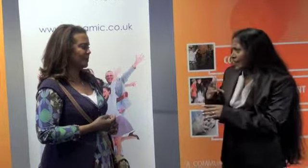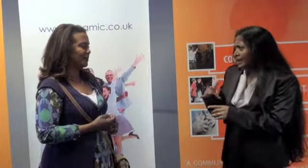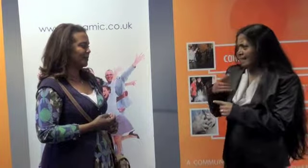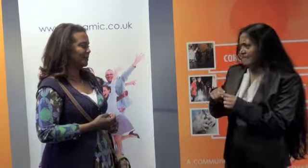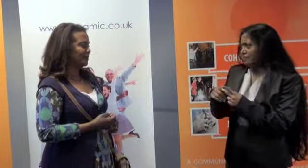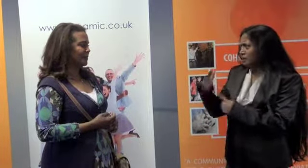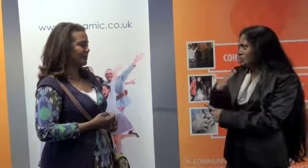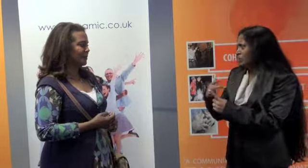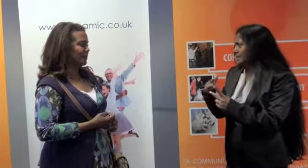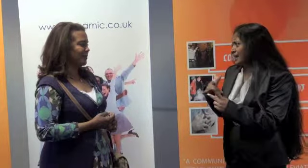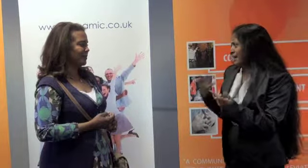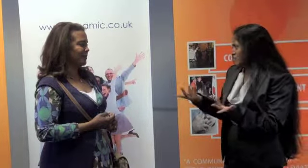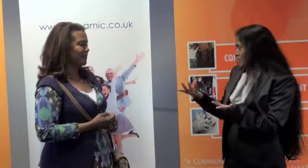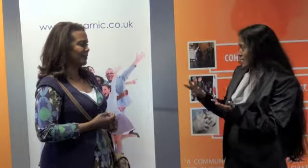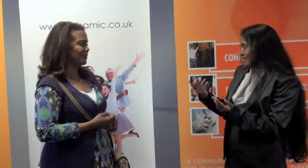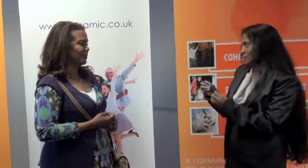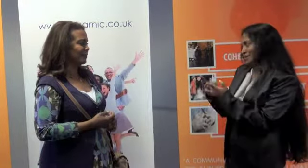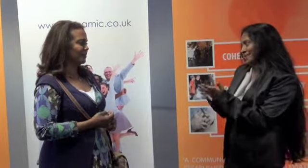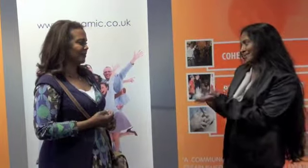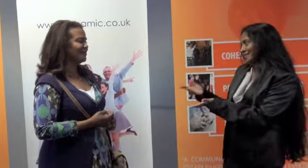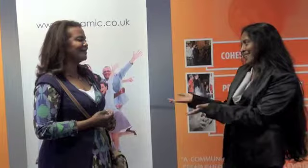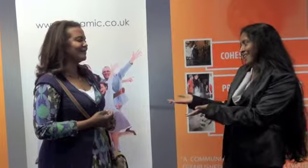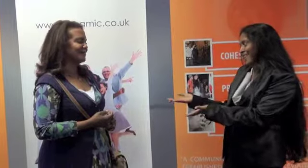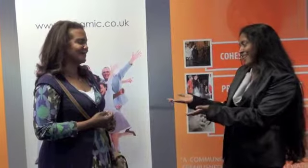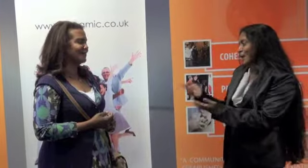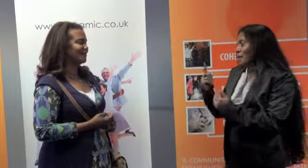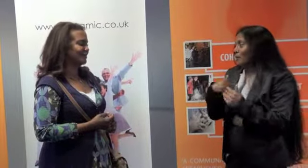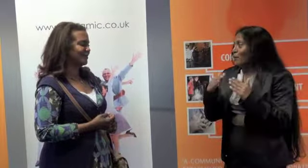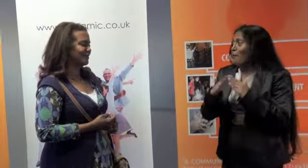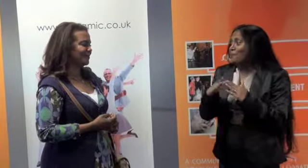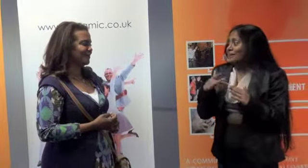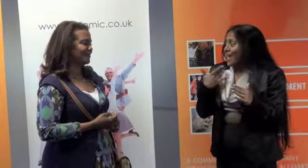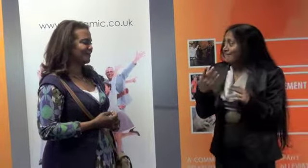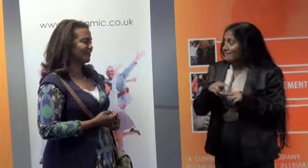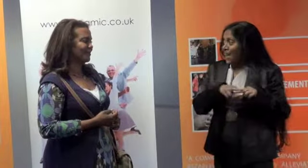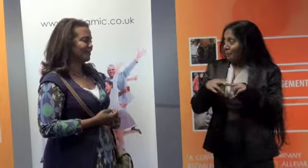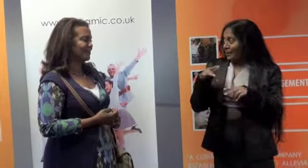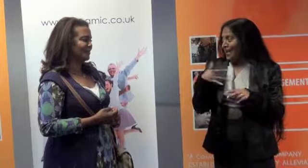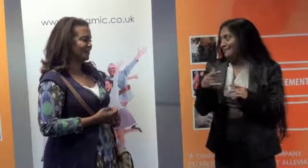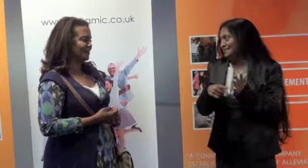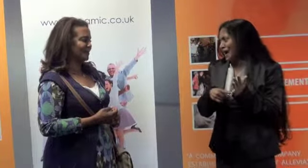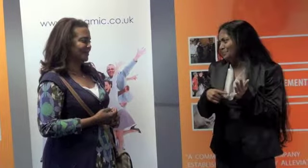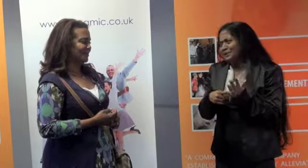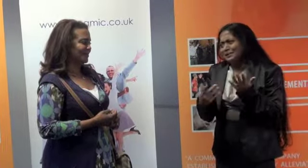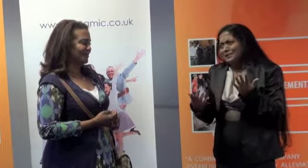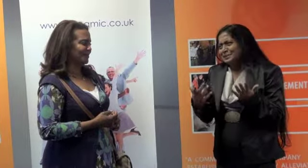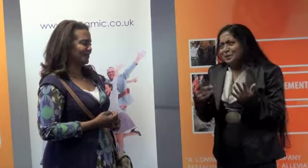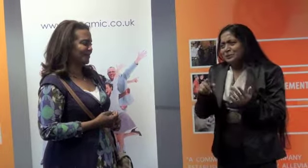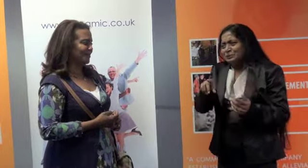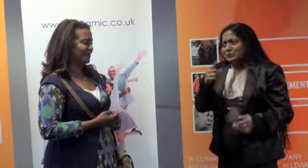However, in my work life and my social life, I use BSL. However, at home with my family, I speak